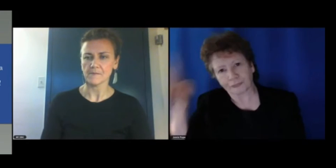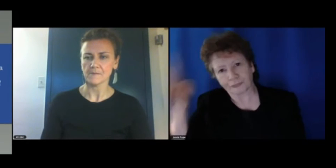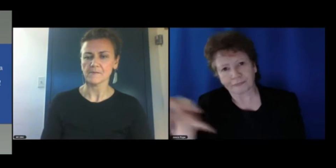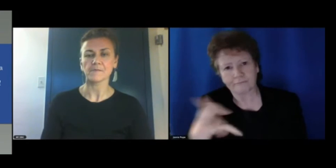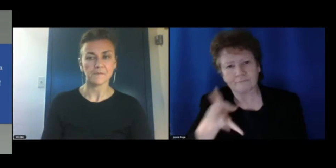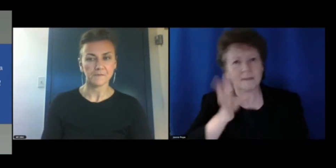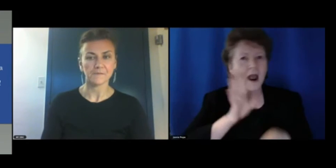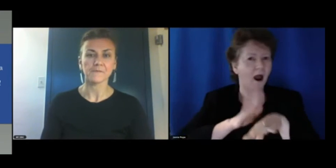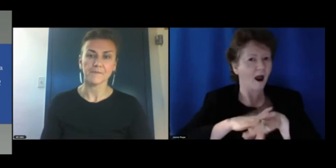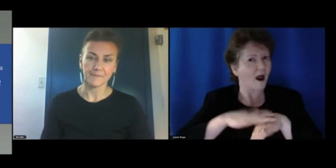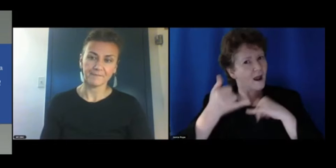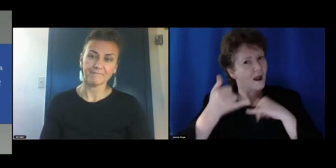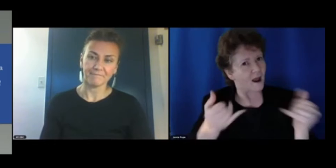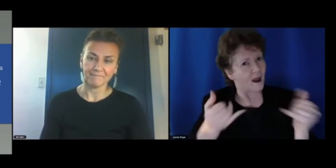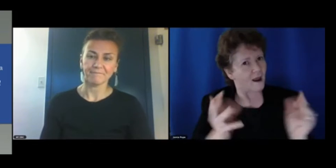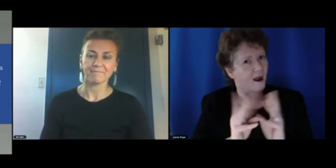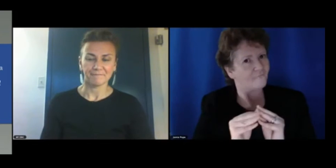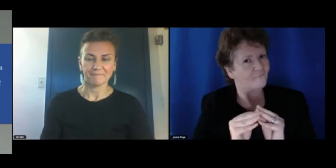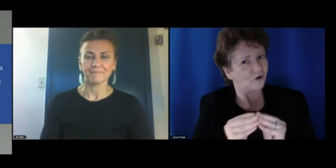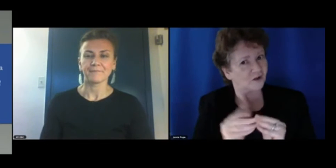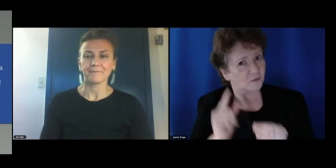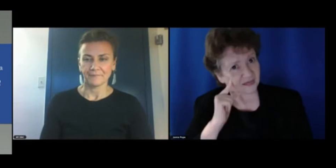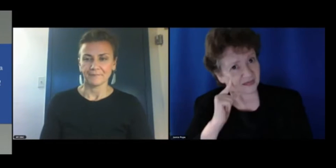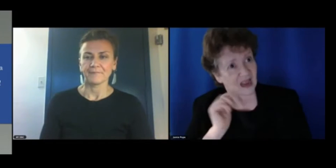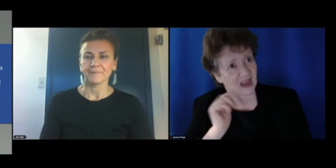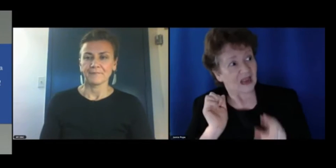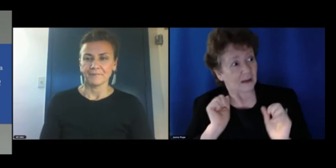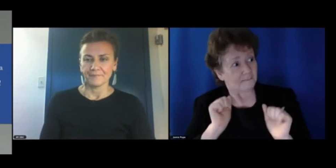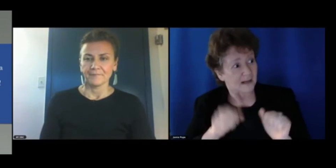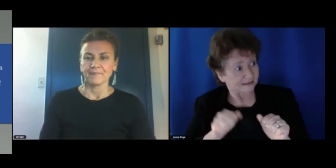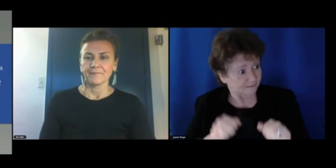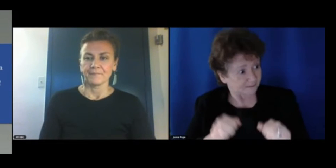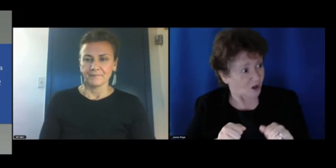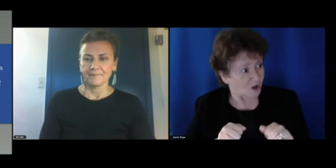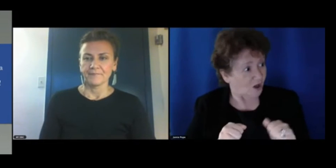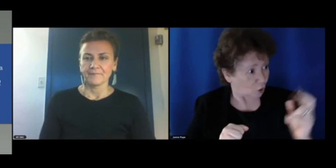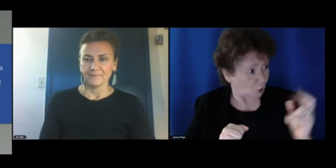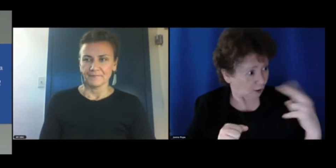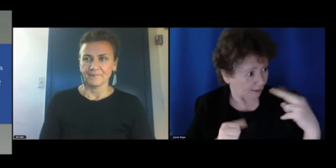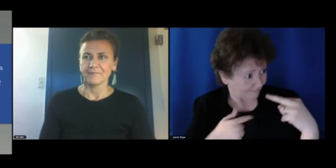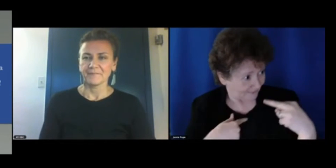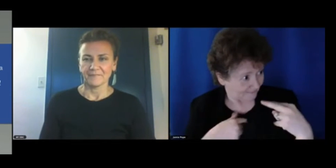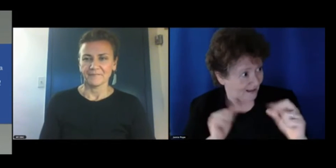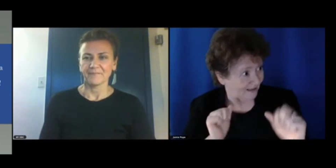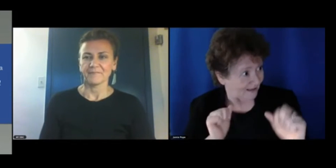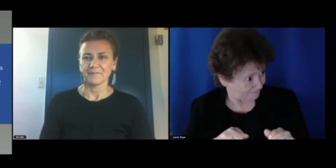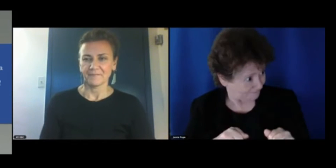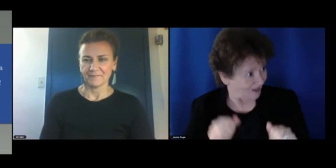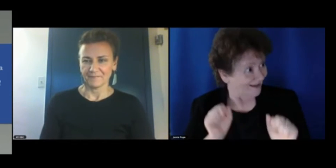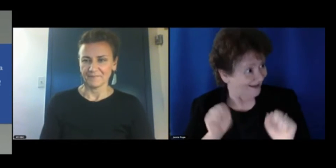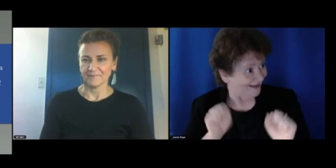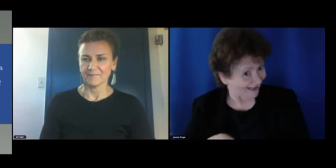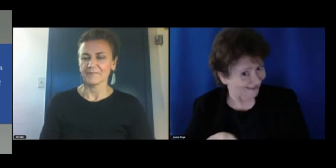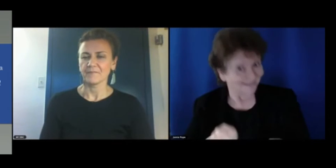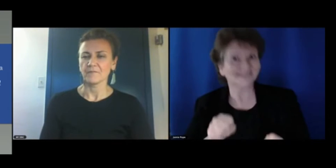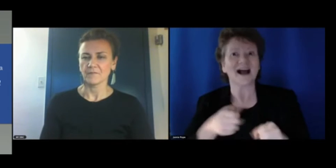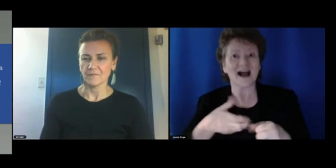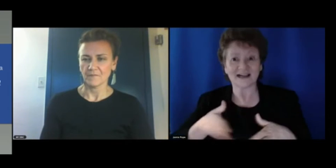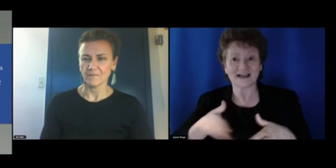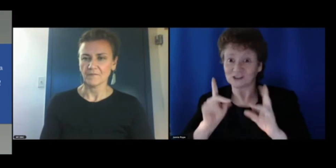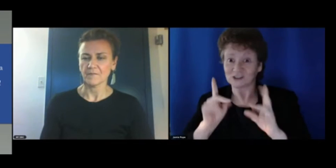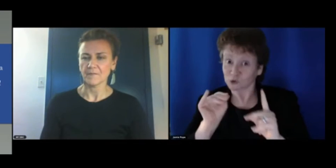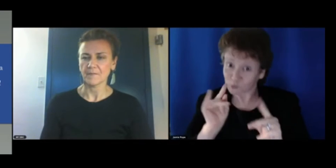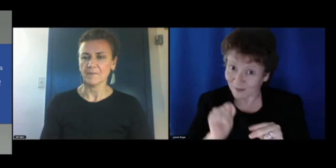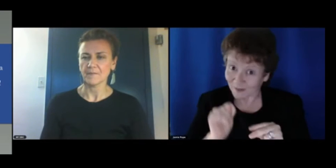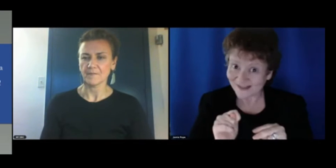and do the training. So we thought an online conference we thought maybe that could be